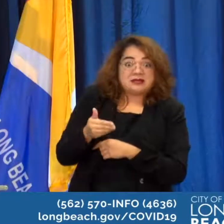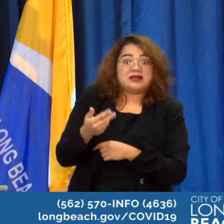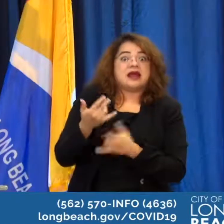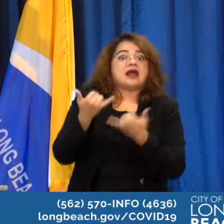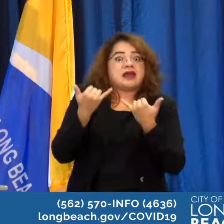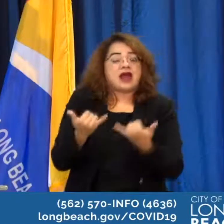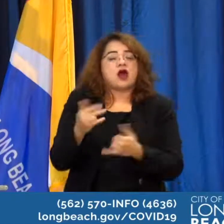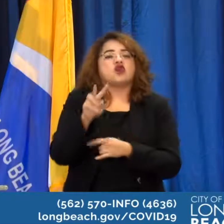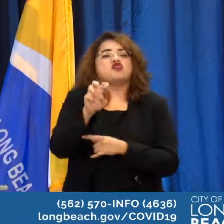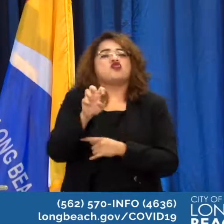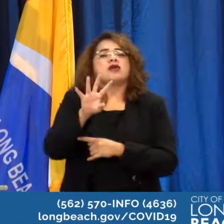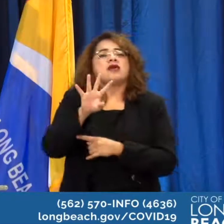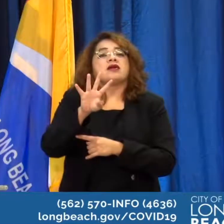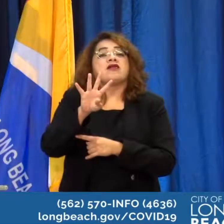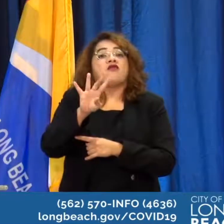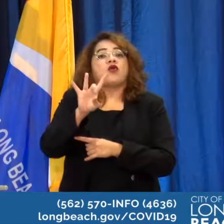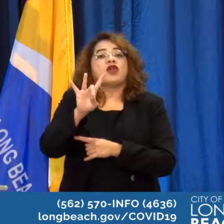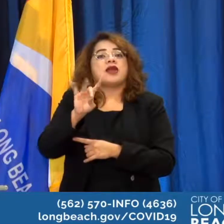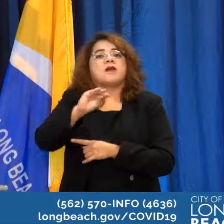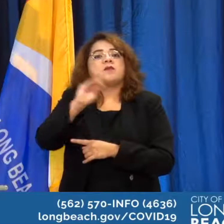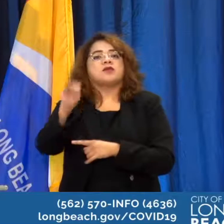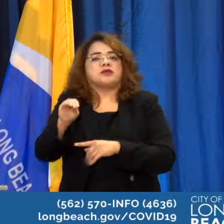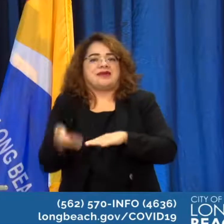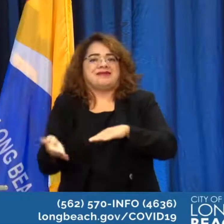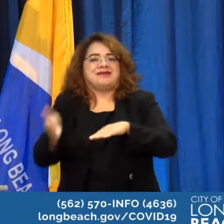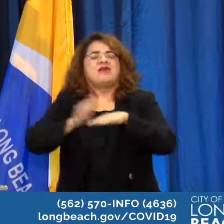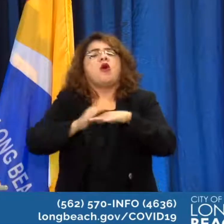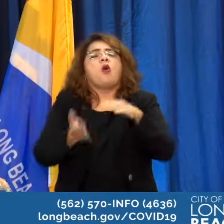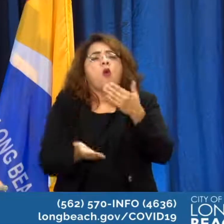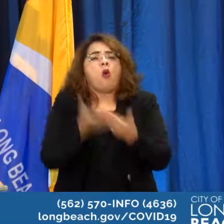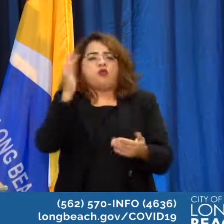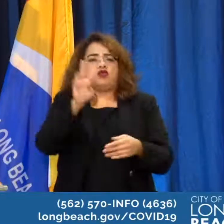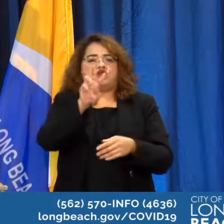department that that number is 248%, or almost